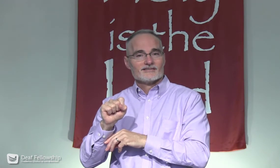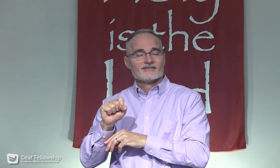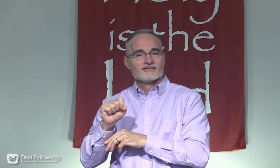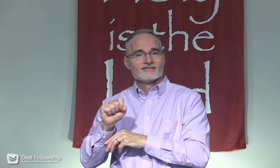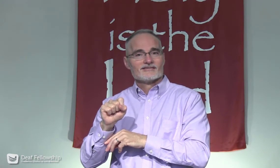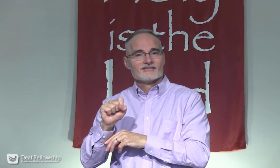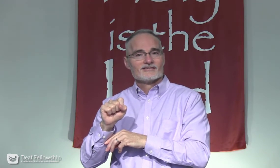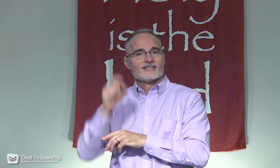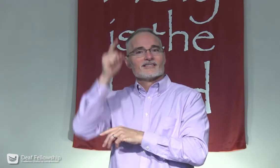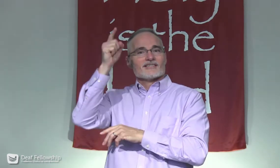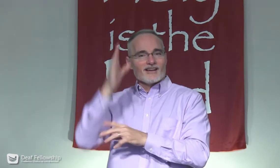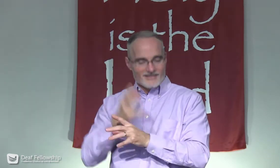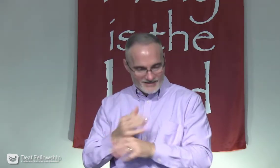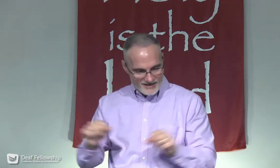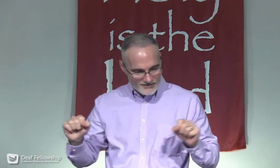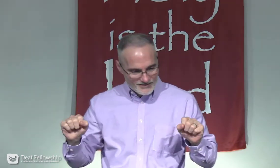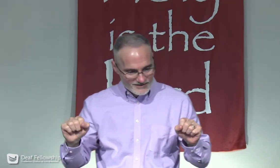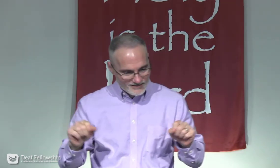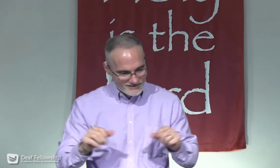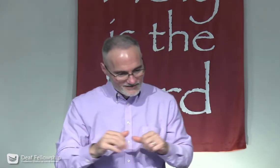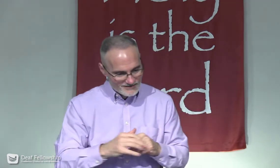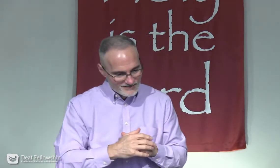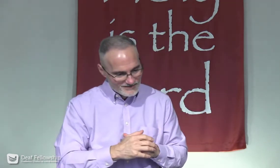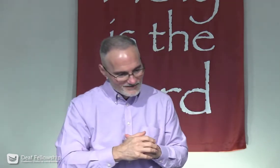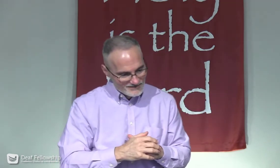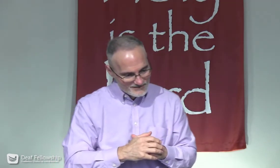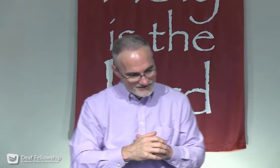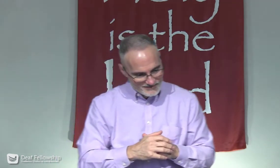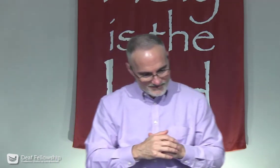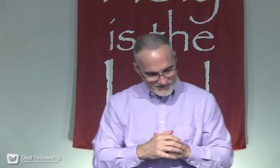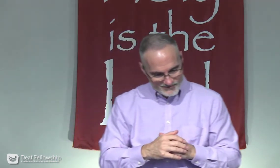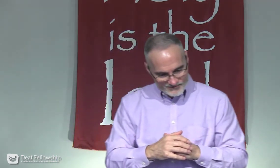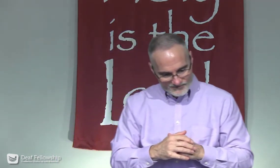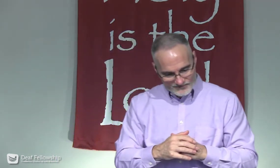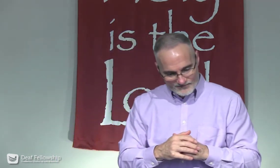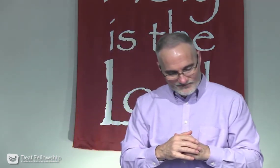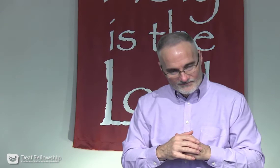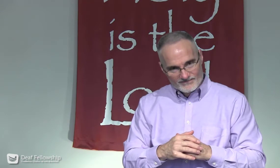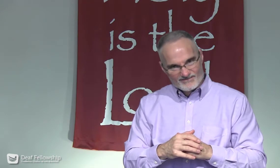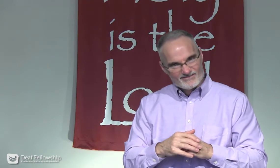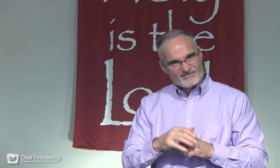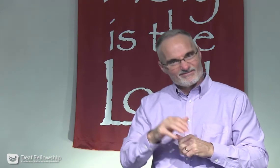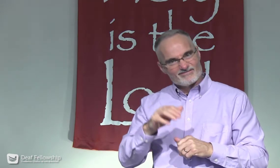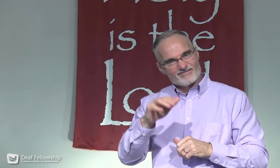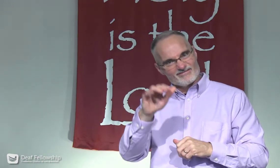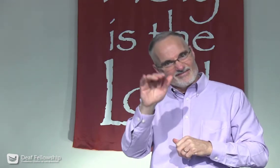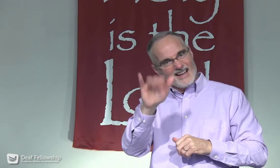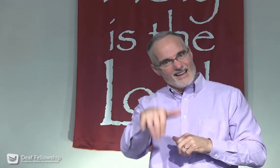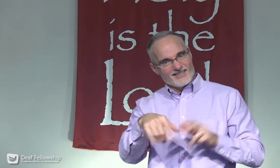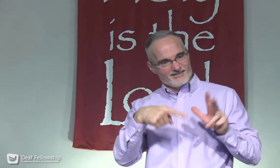It means God saves. God saves.